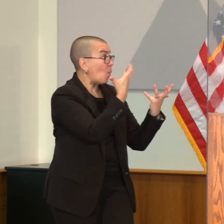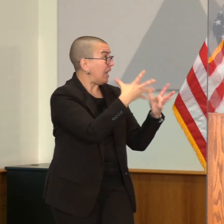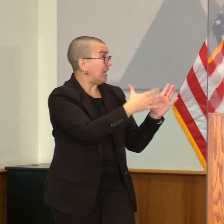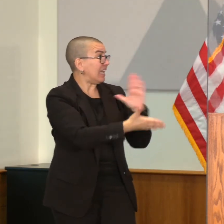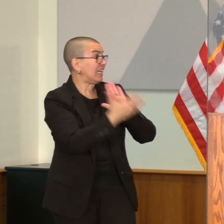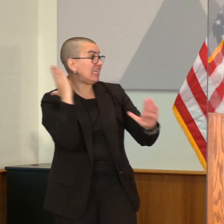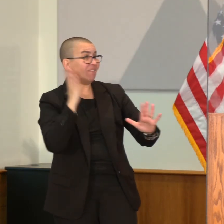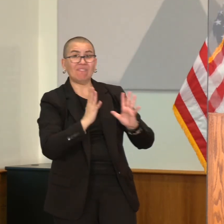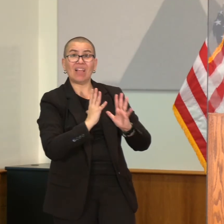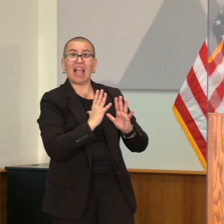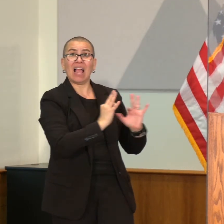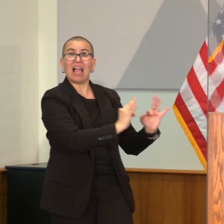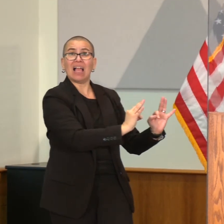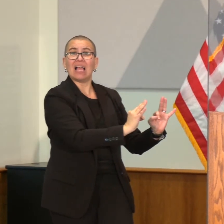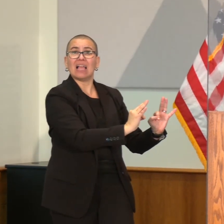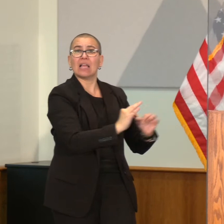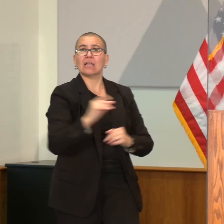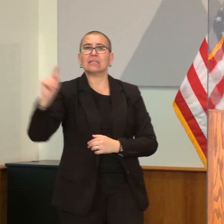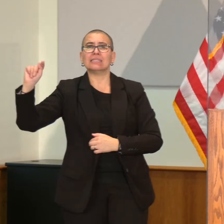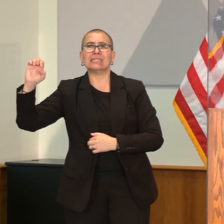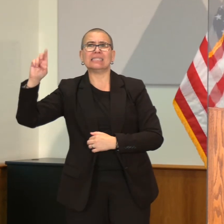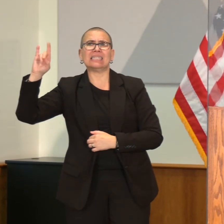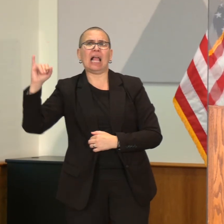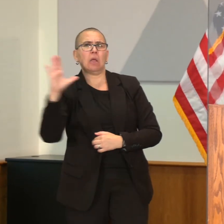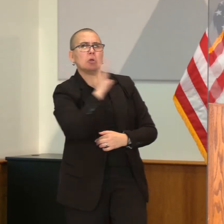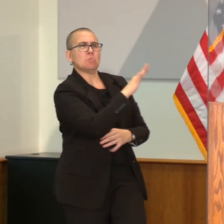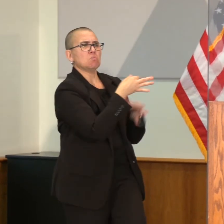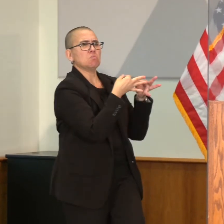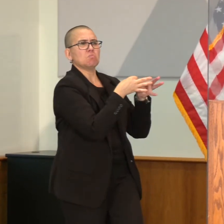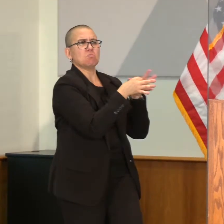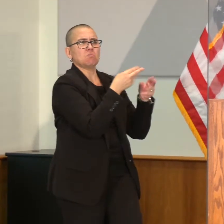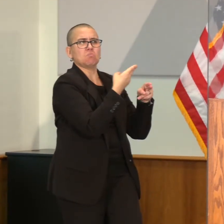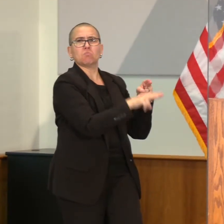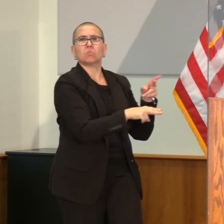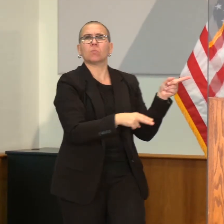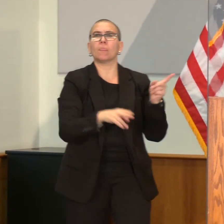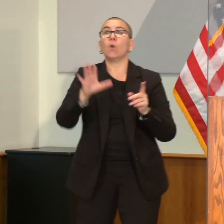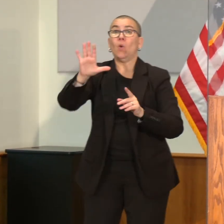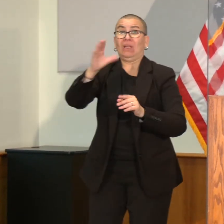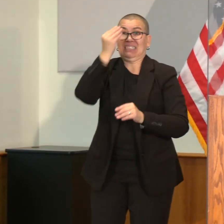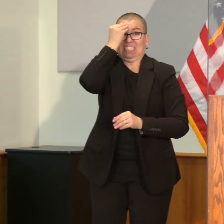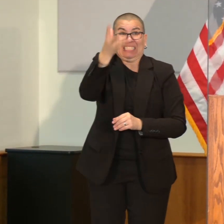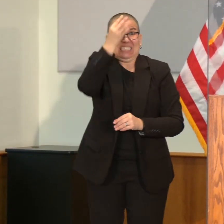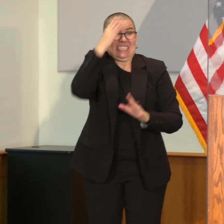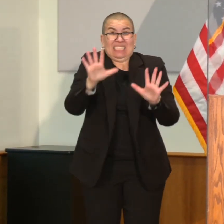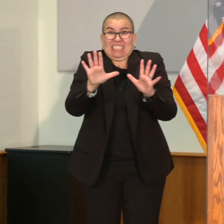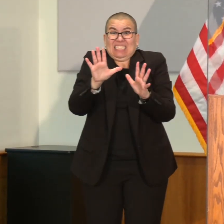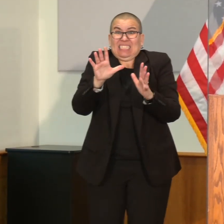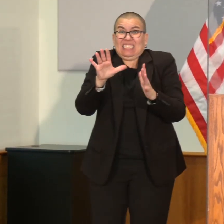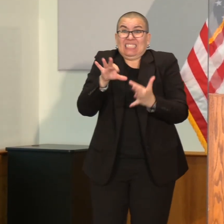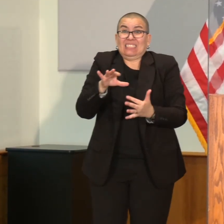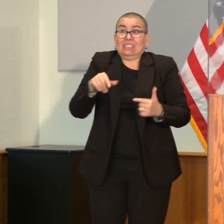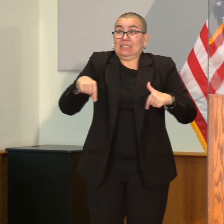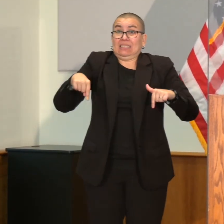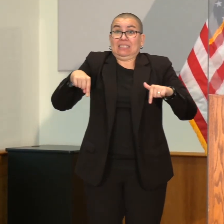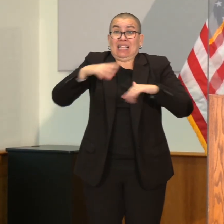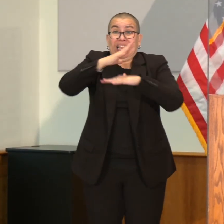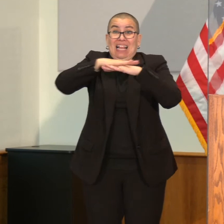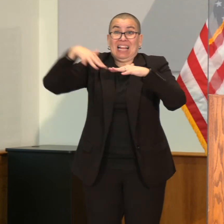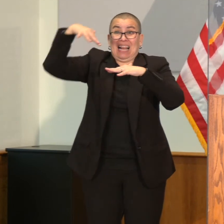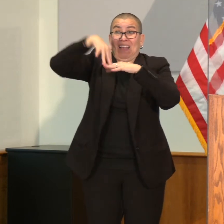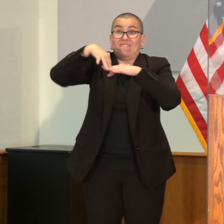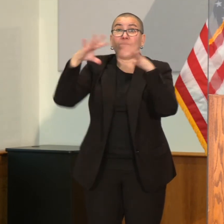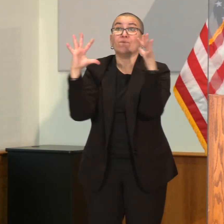And Teddy, real quick, especially in this time where I think Native voices are often being